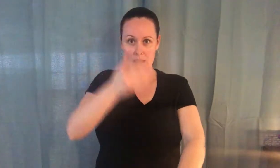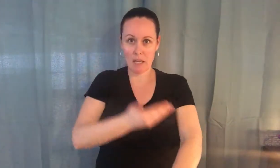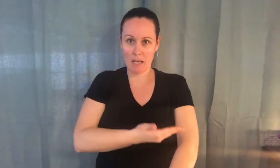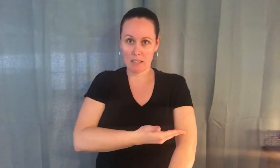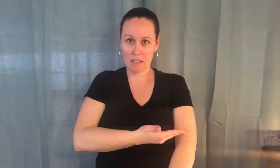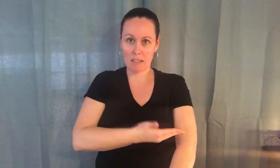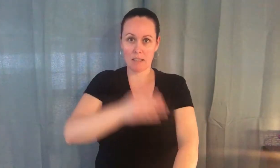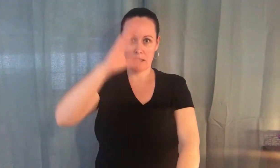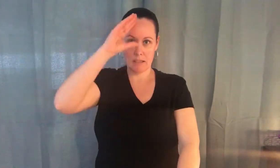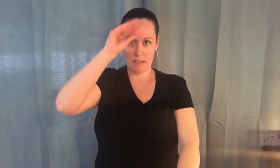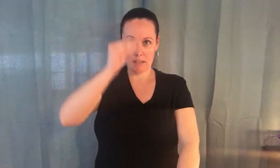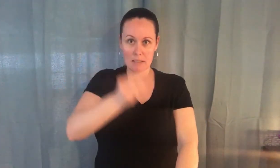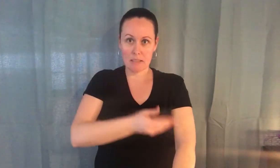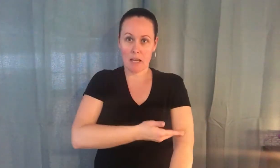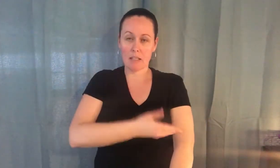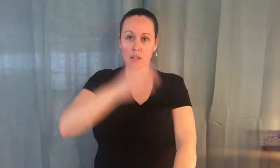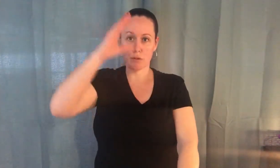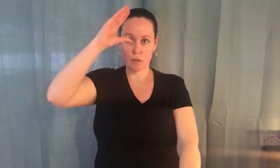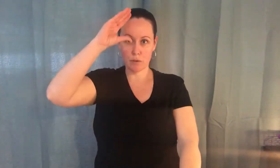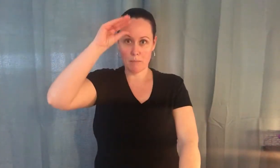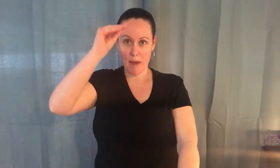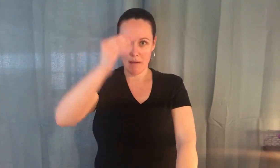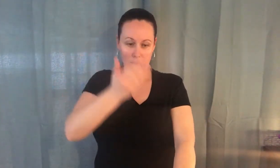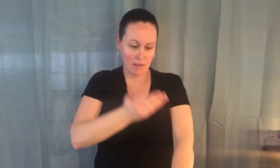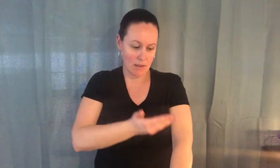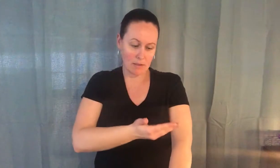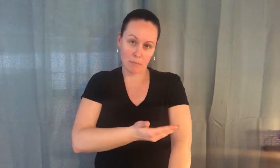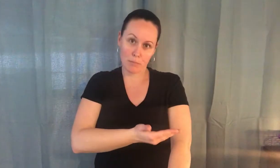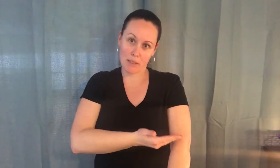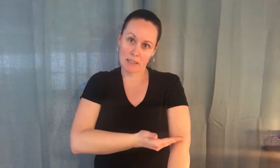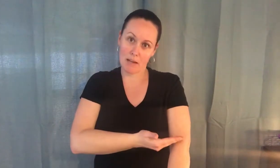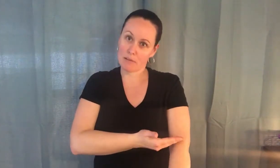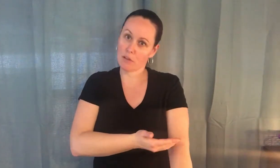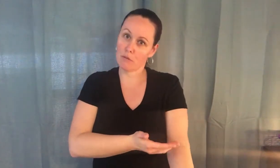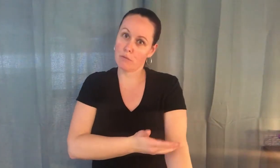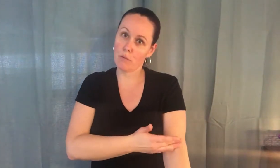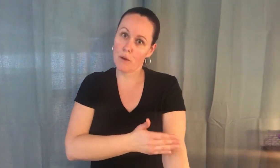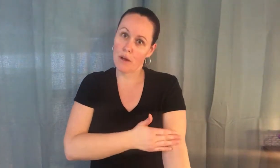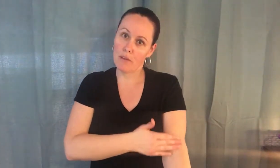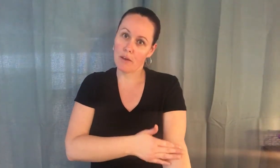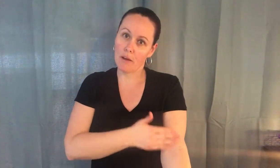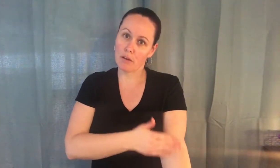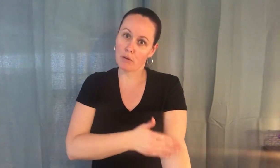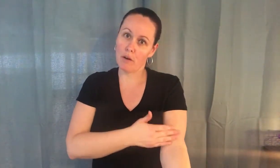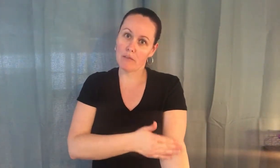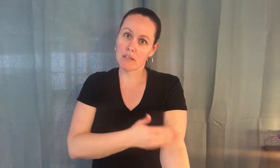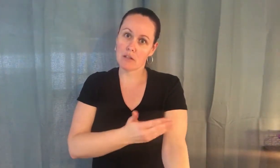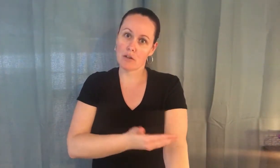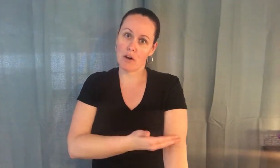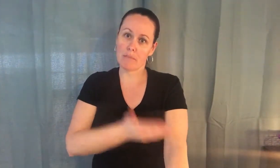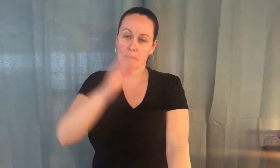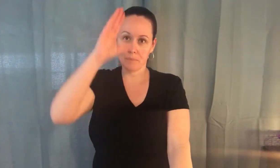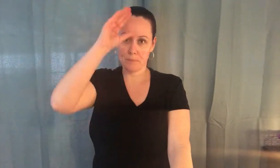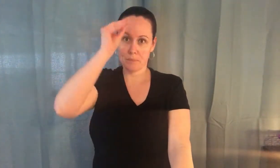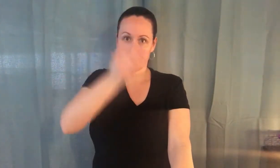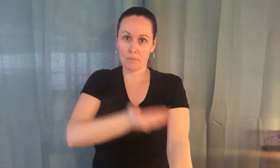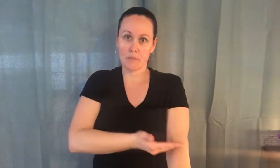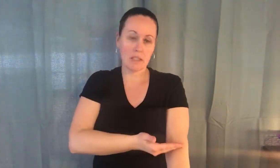sun. Sun. So you're going to do male and then bring it down to your the crevice in your arm.